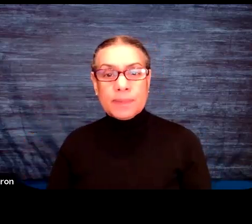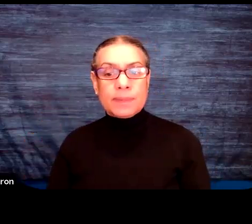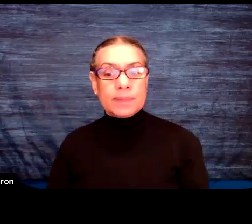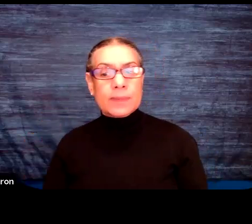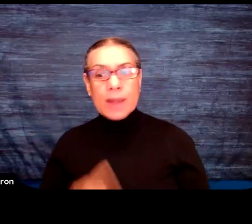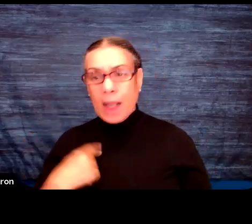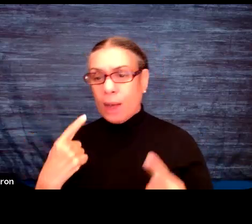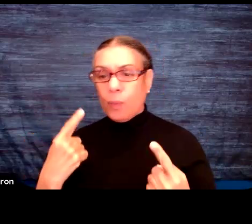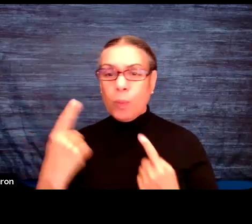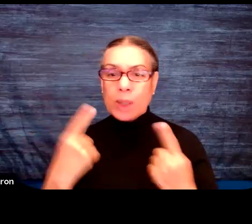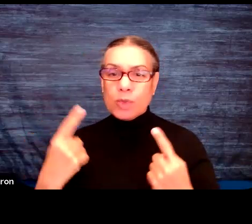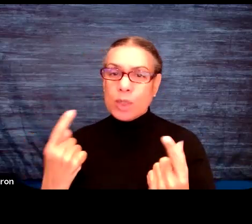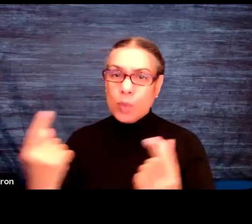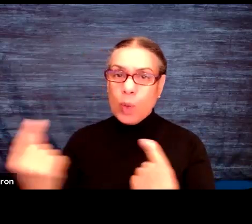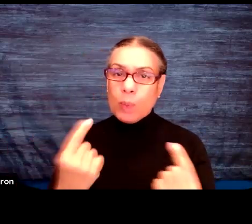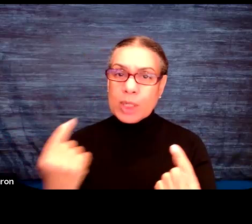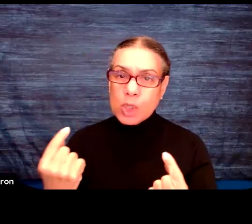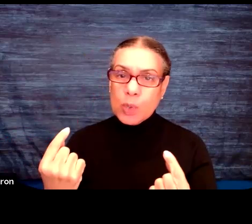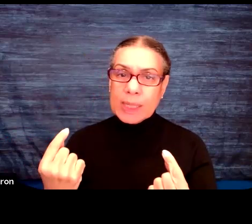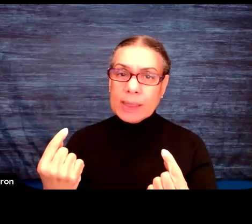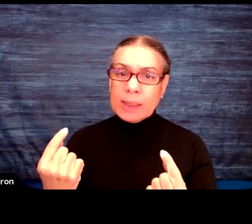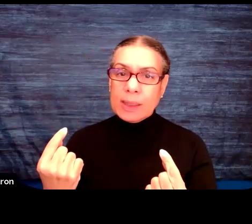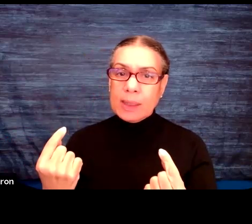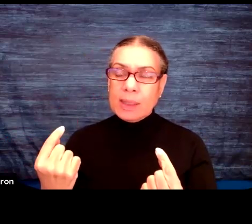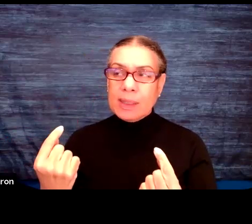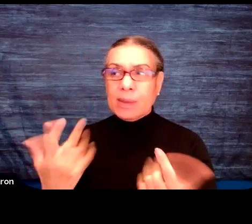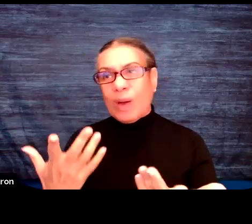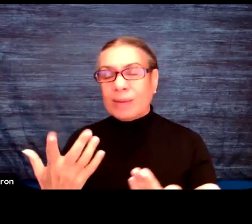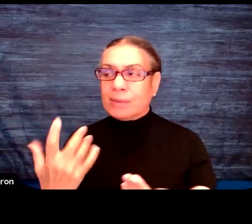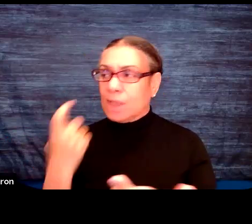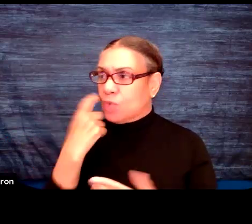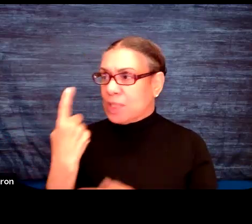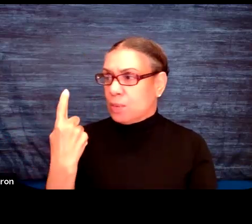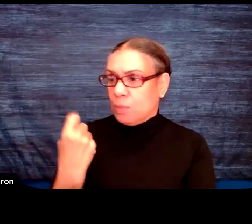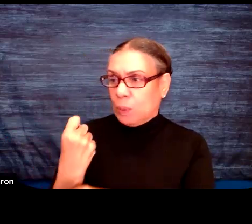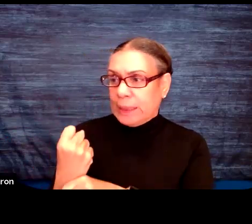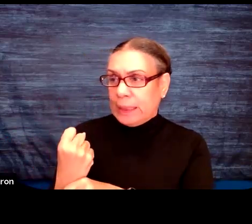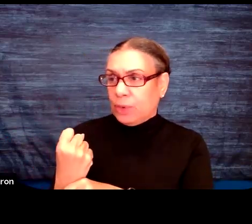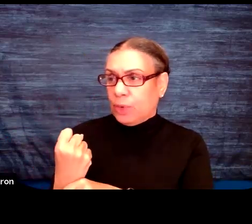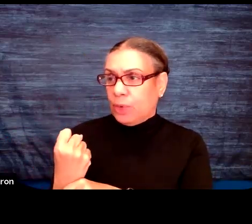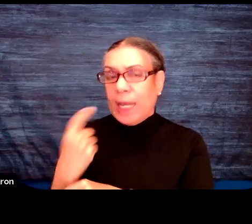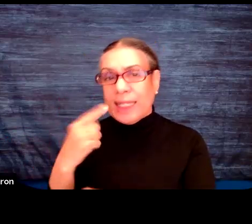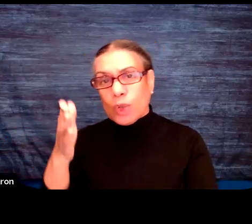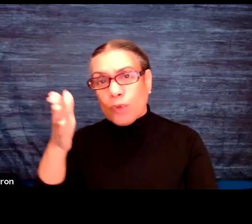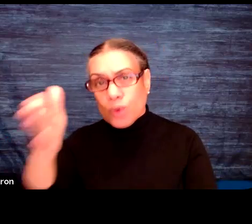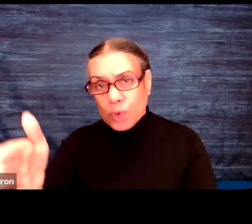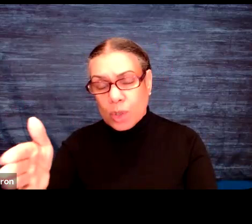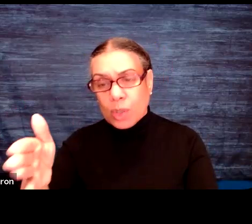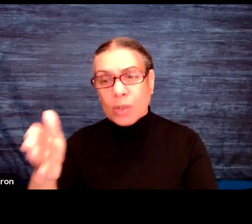I'm wondering what we're doing as far as, at least in the past year and even moving forward, we're going to be